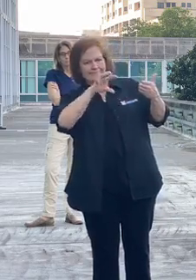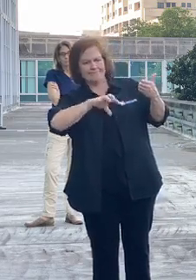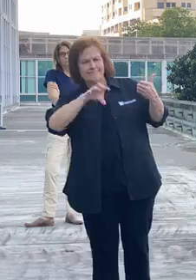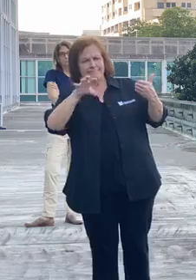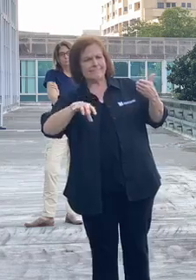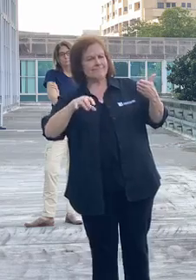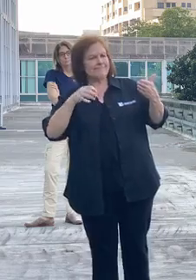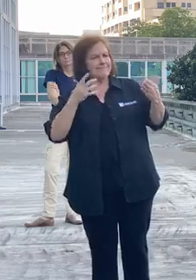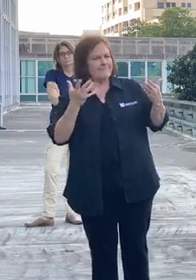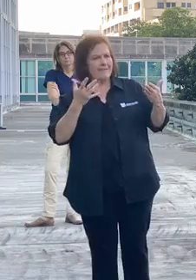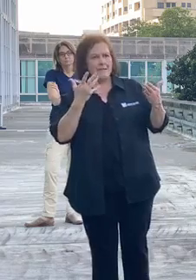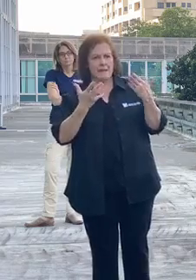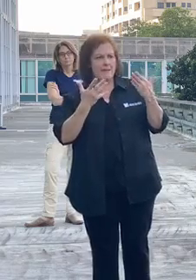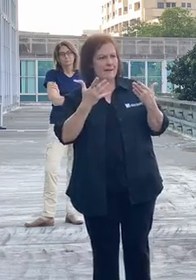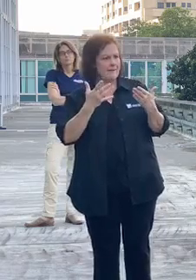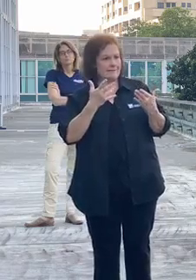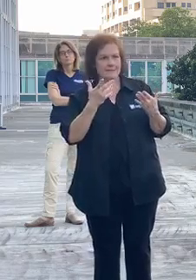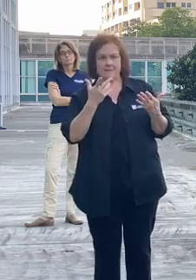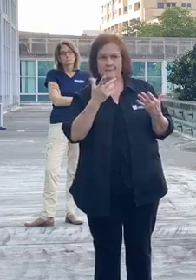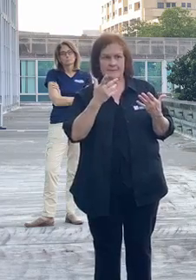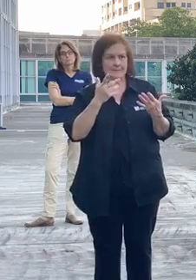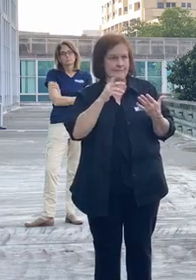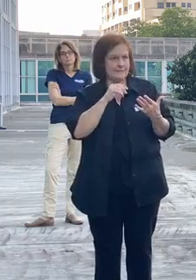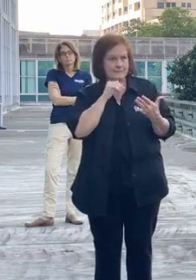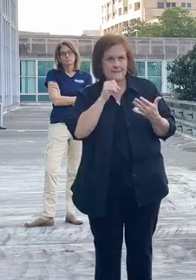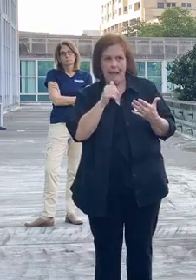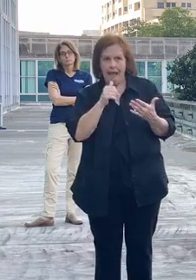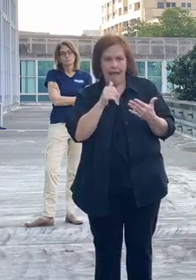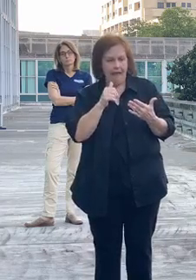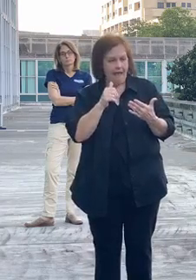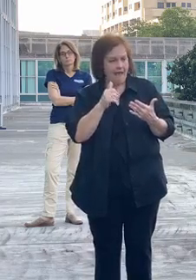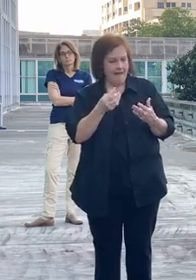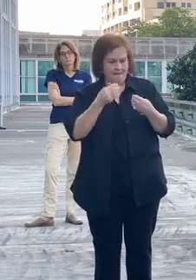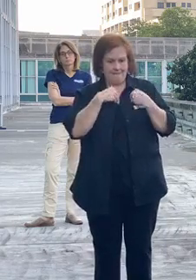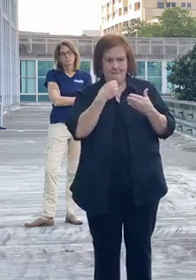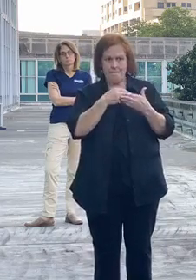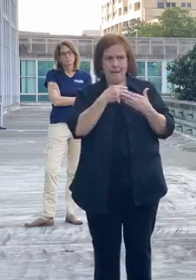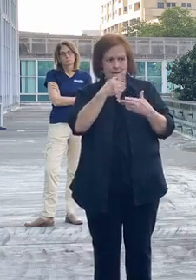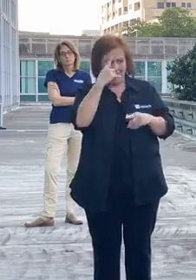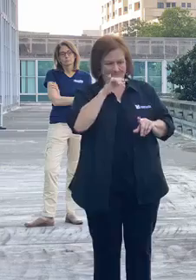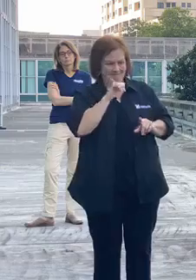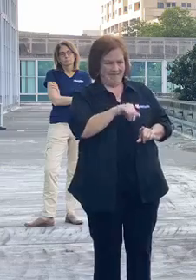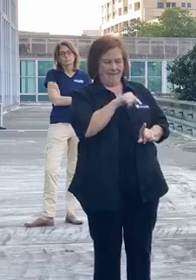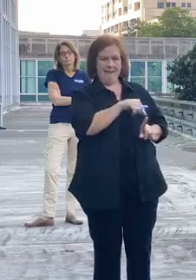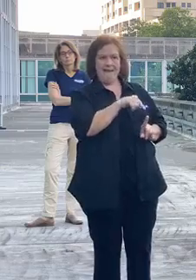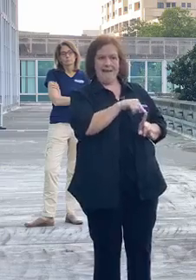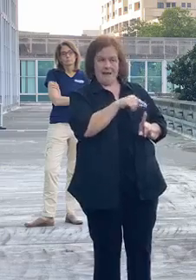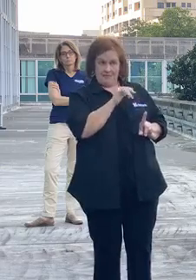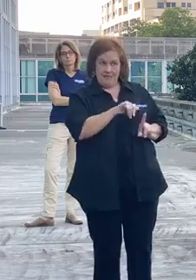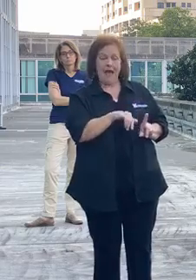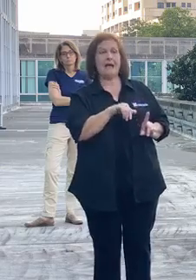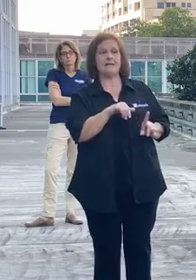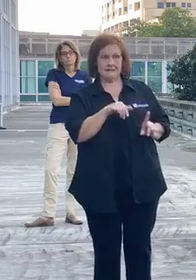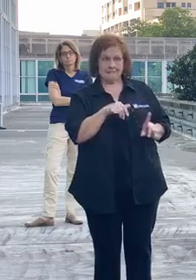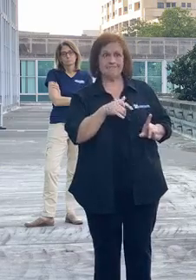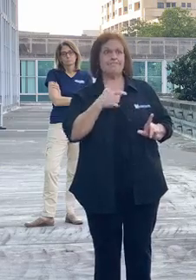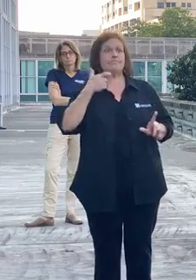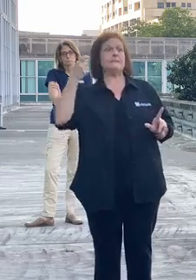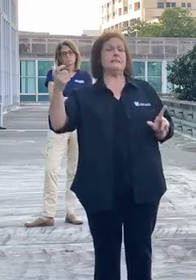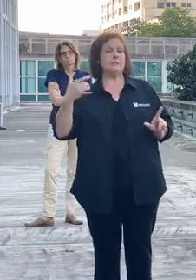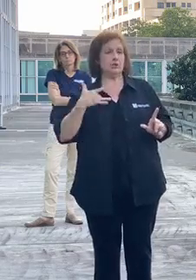type of stimulus relief on the ground to the city of New Orleans, which is a major